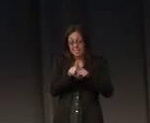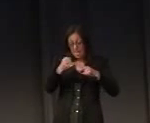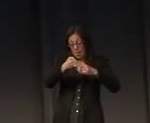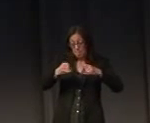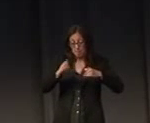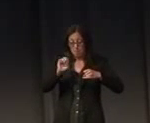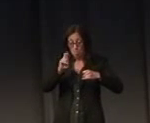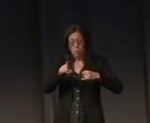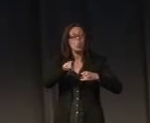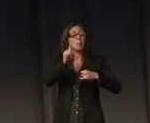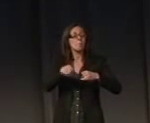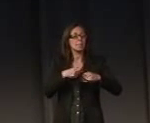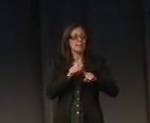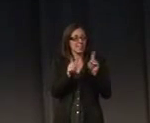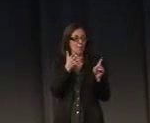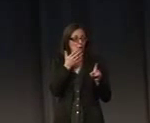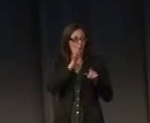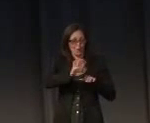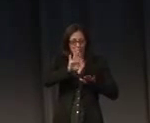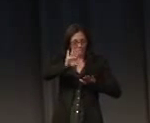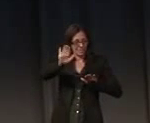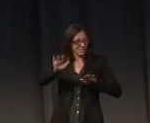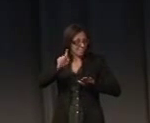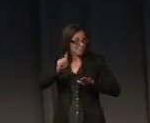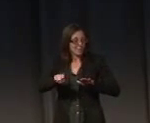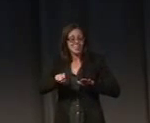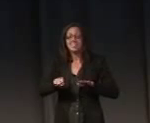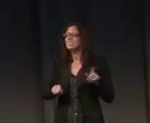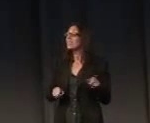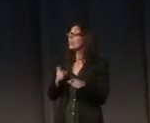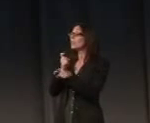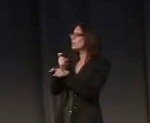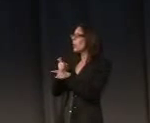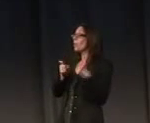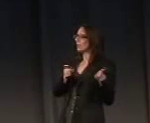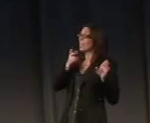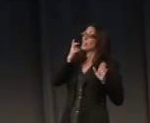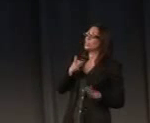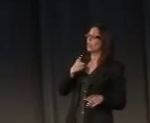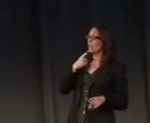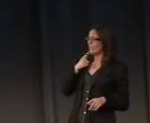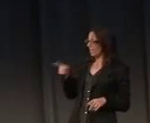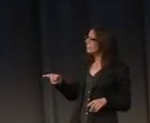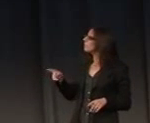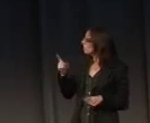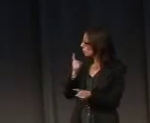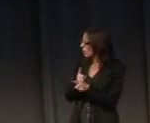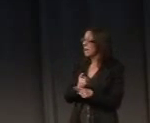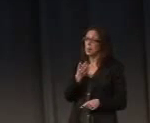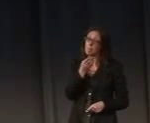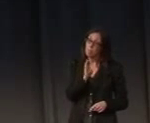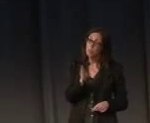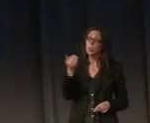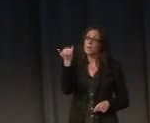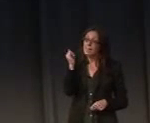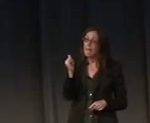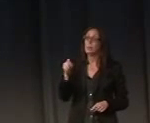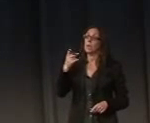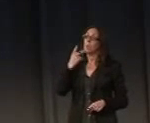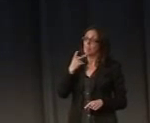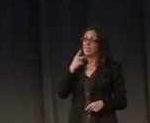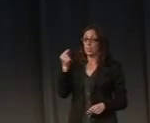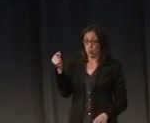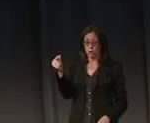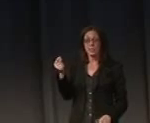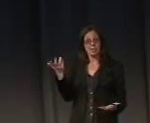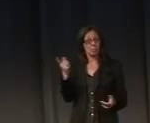colors. The butt of the joke is the historian who responds, oh yeah, blue, yellow, pink, and green, isn't